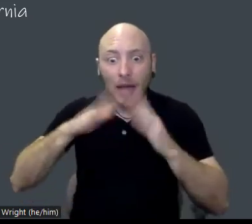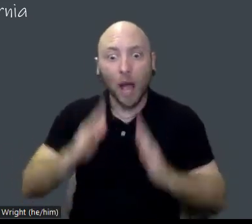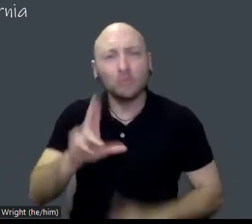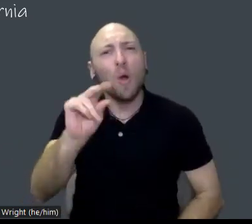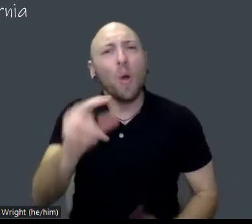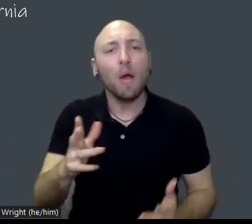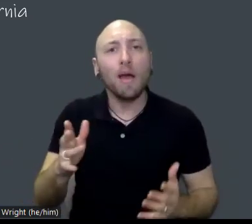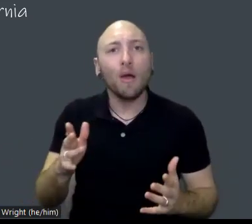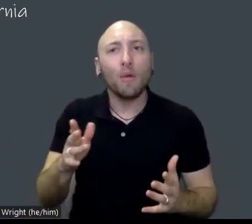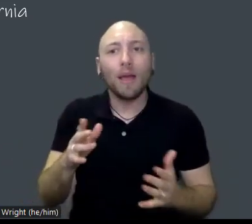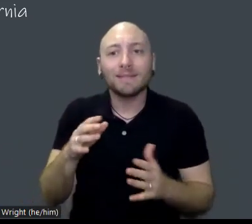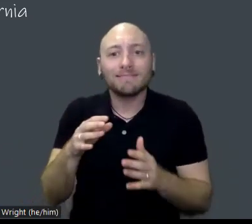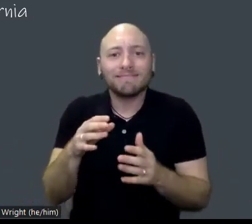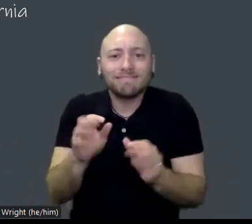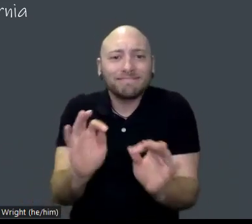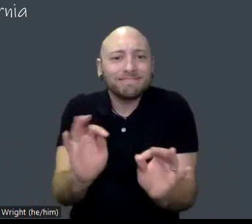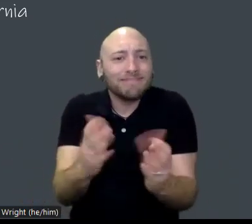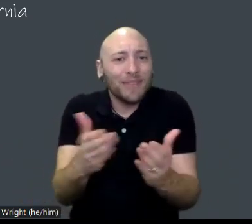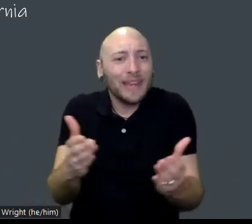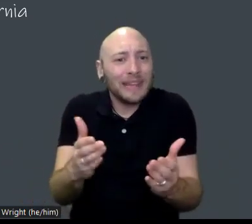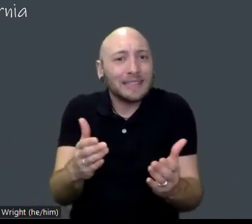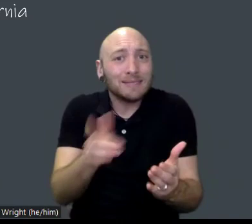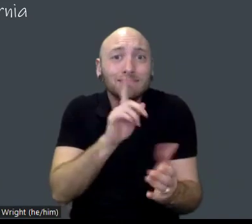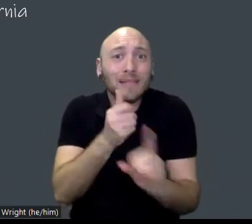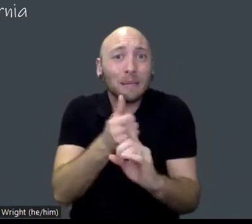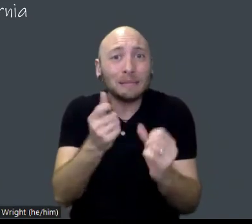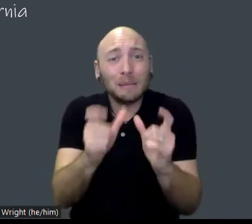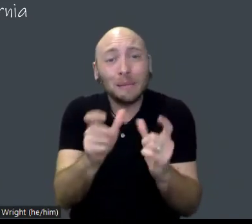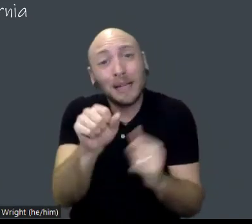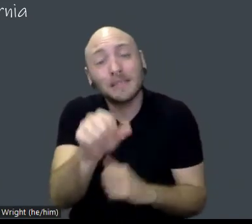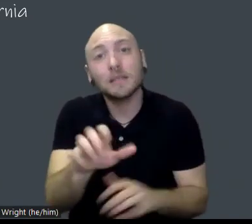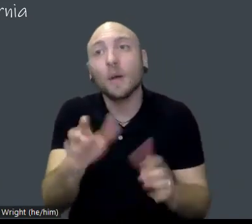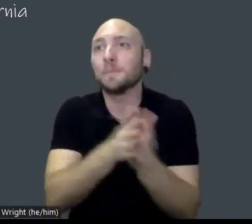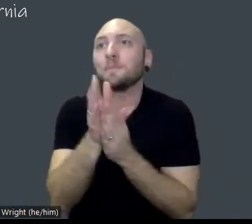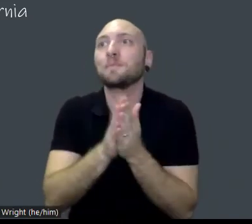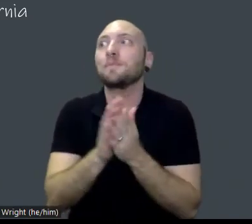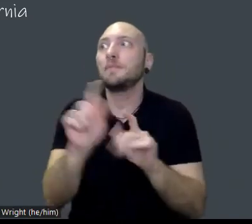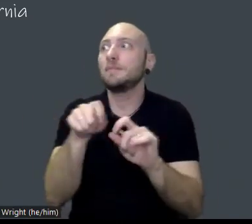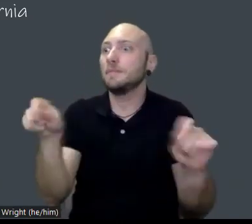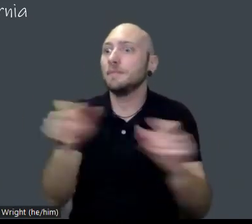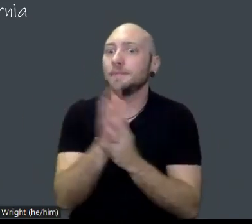what affects people around you. I don't know. I'm really grateful to